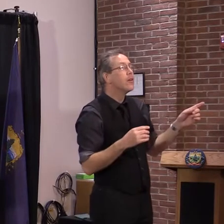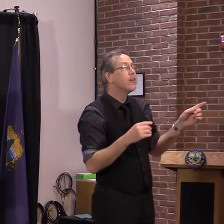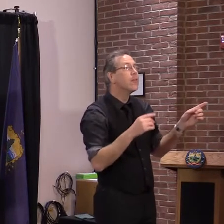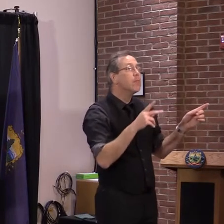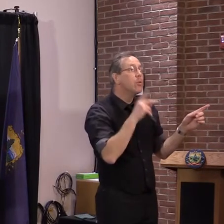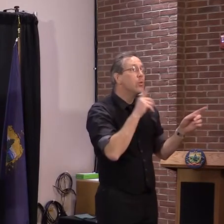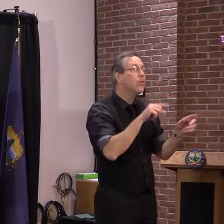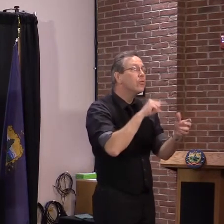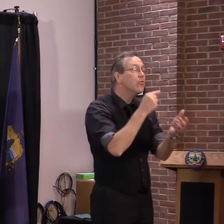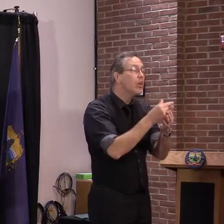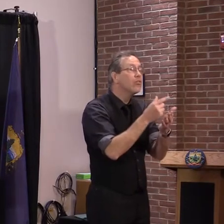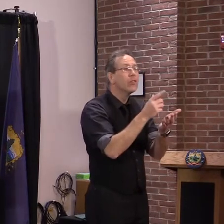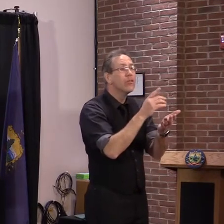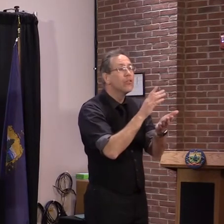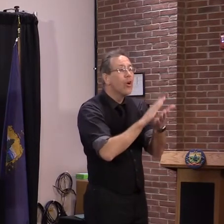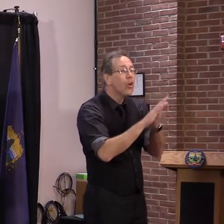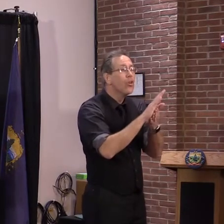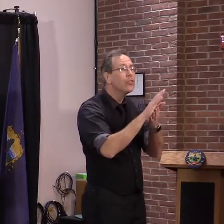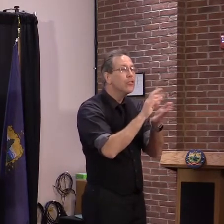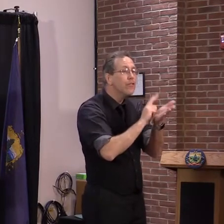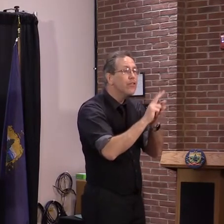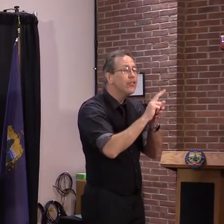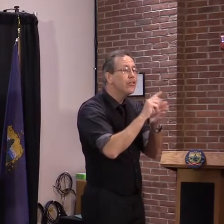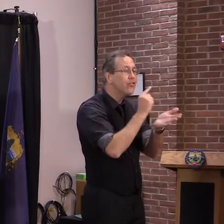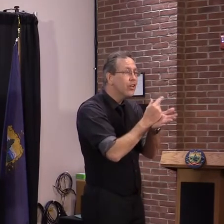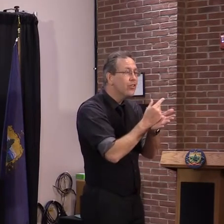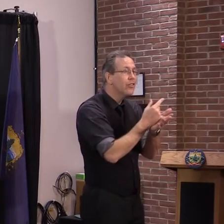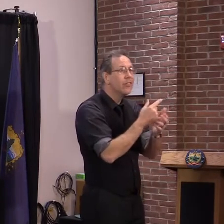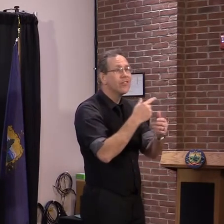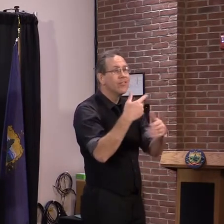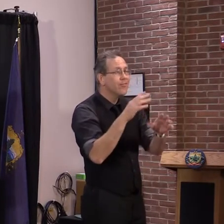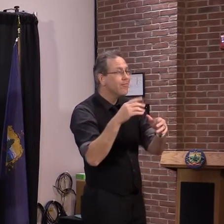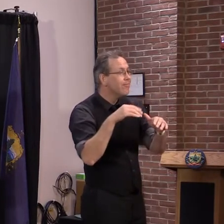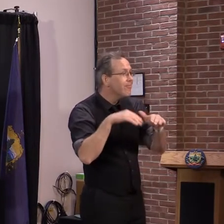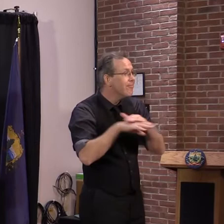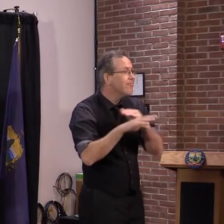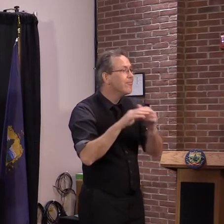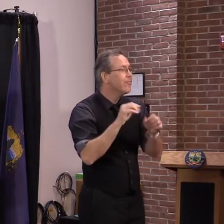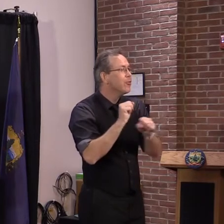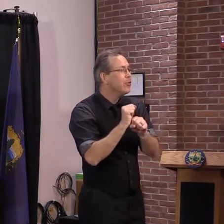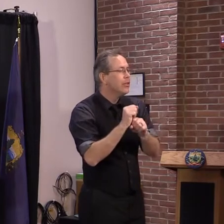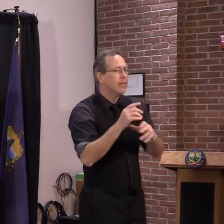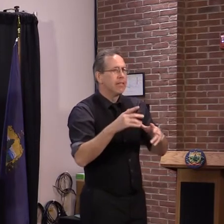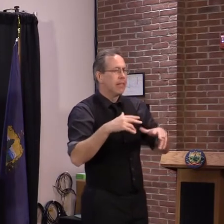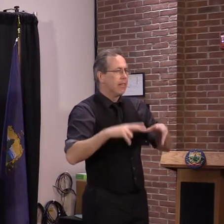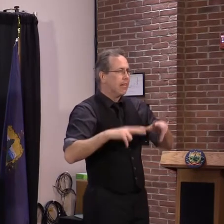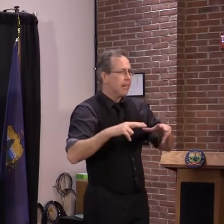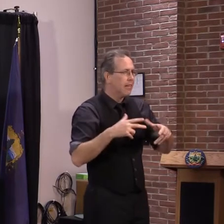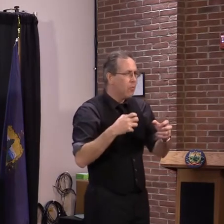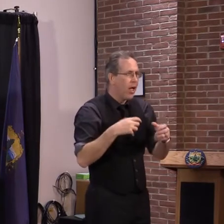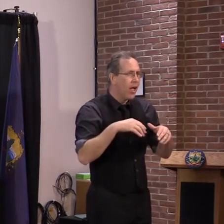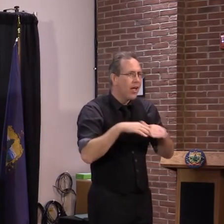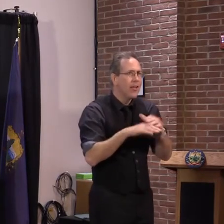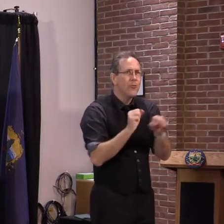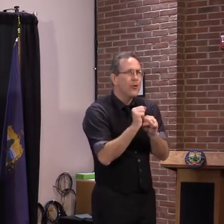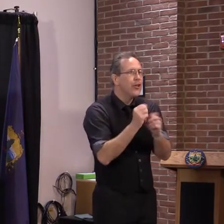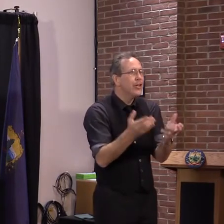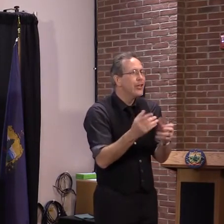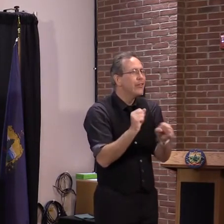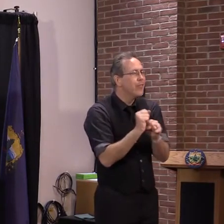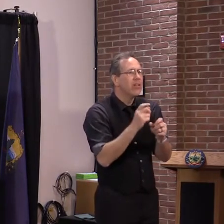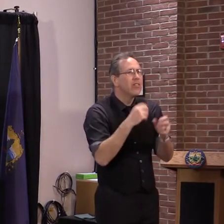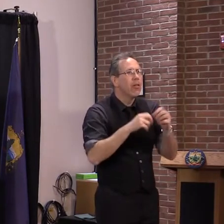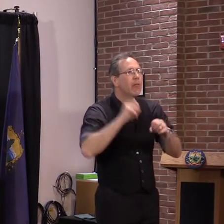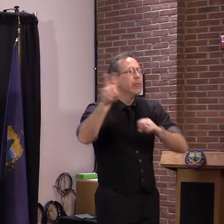our colleges, universities, and high schools and tech centers to stay here in Vermont. So we just have to make it more attractive for